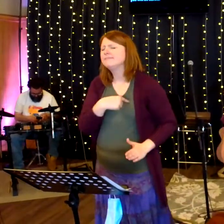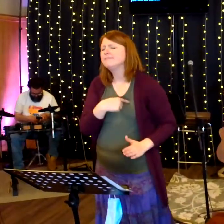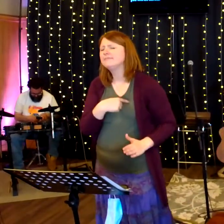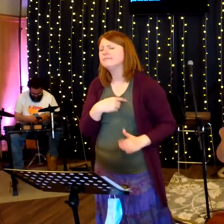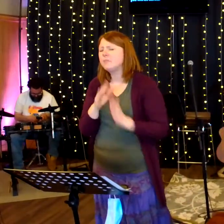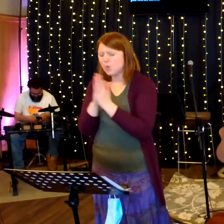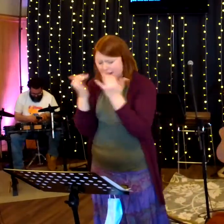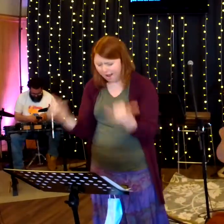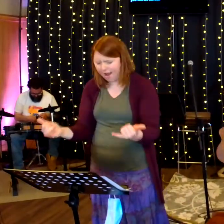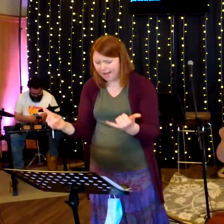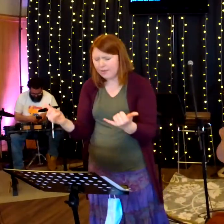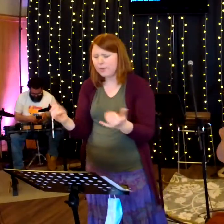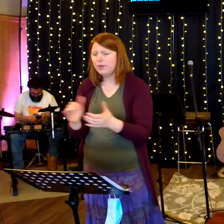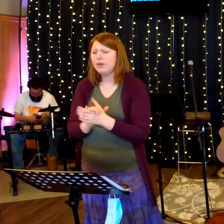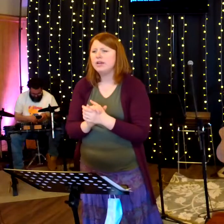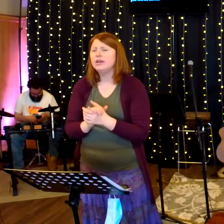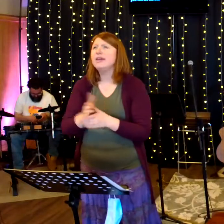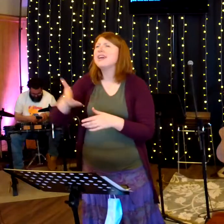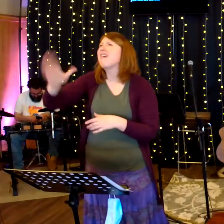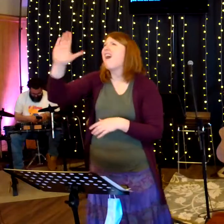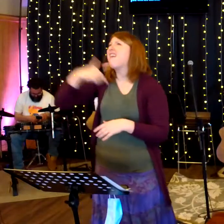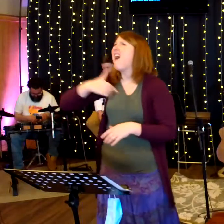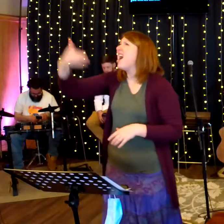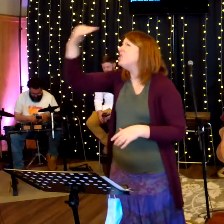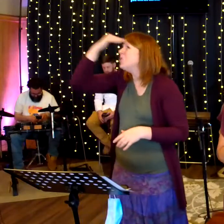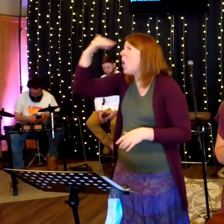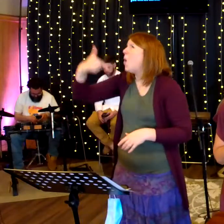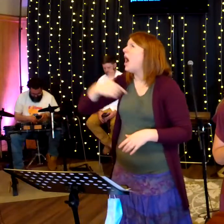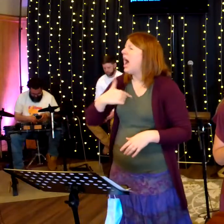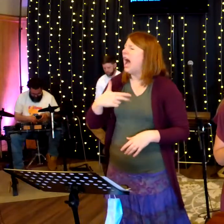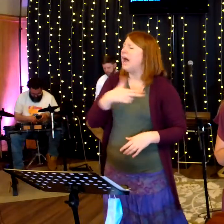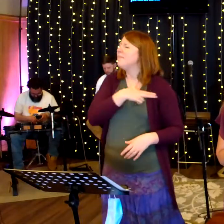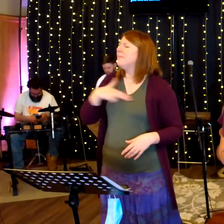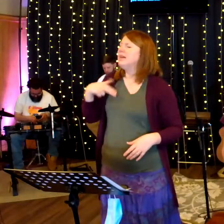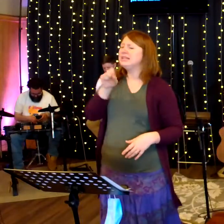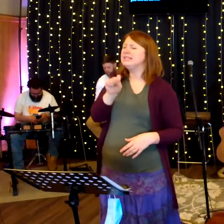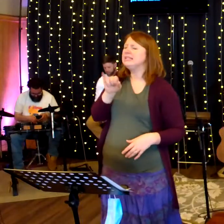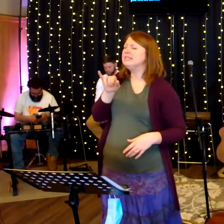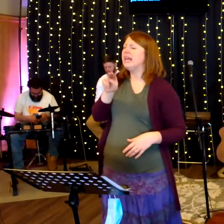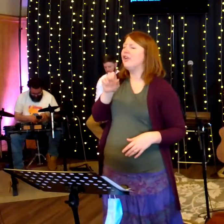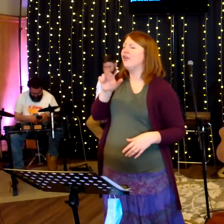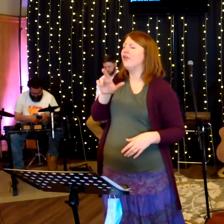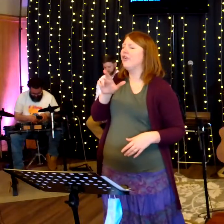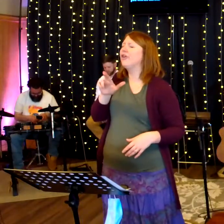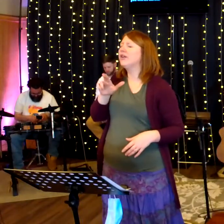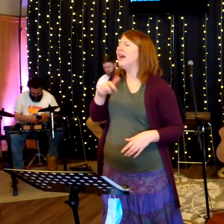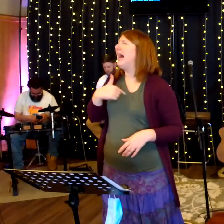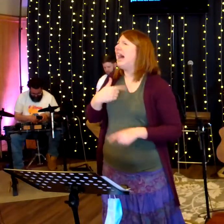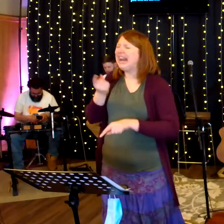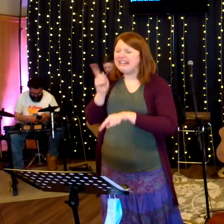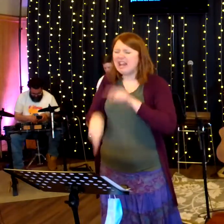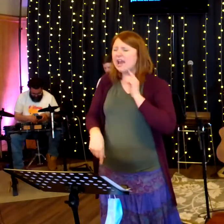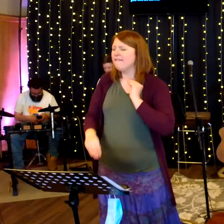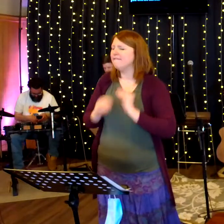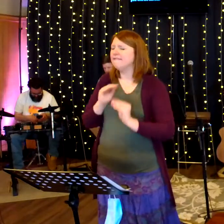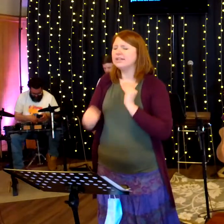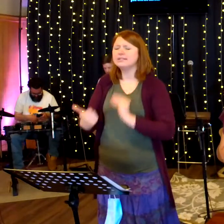I'm going to pray now. God, I know that I'm a sinner. I can't fix